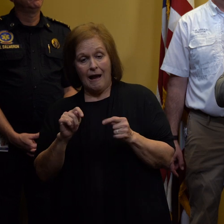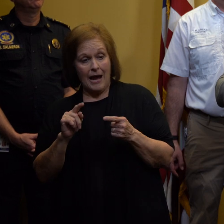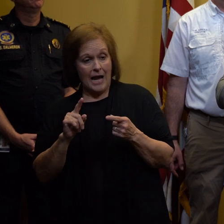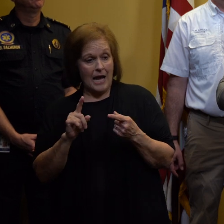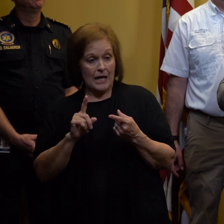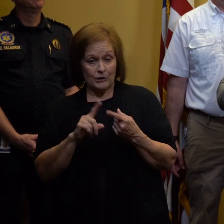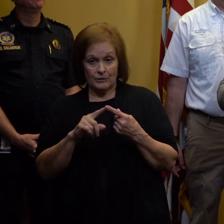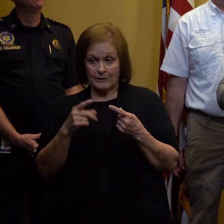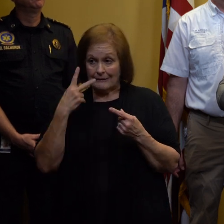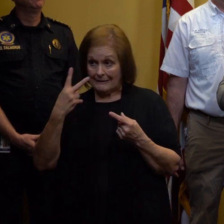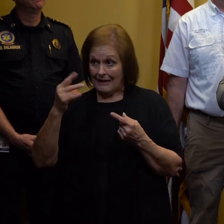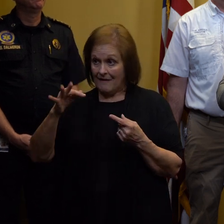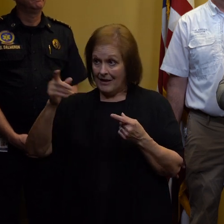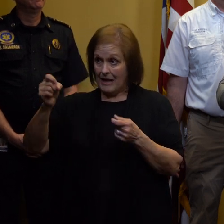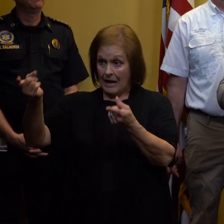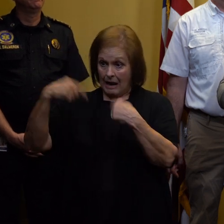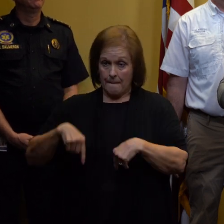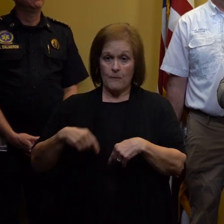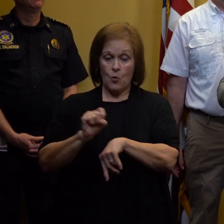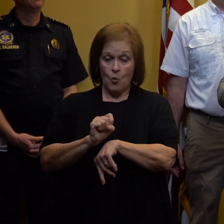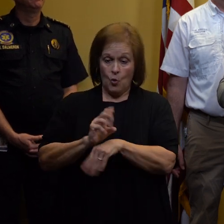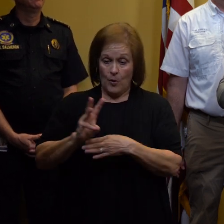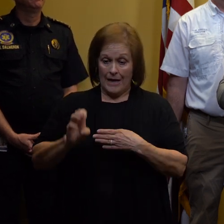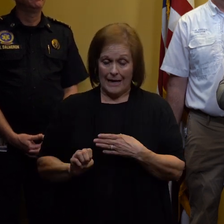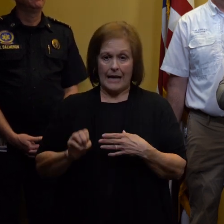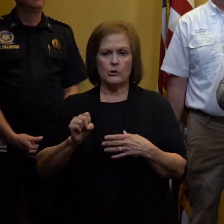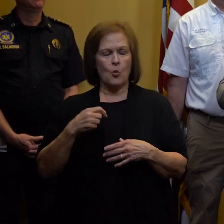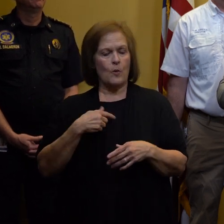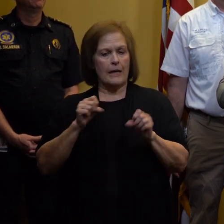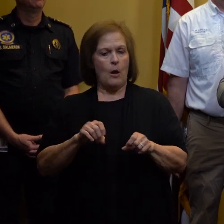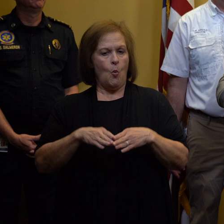of them to come and work just the weekends to make sure that we can open our